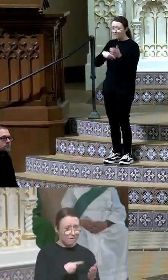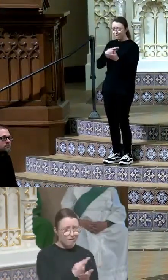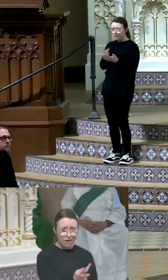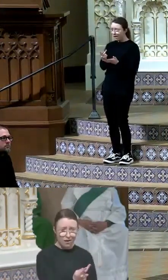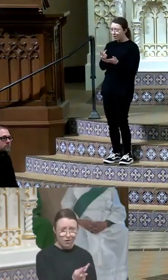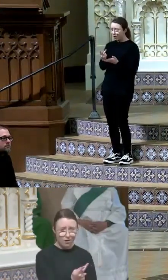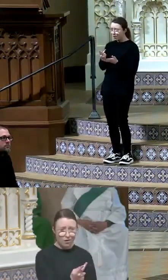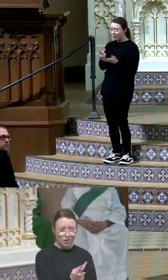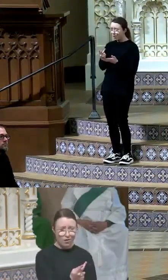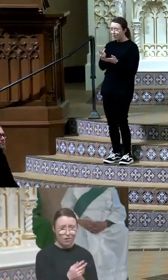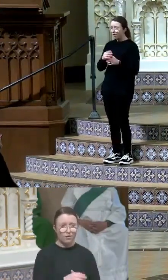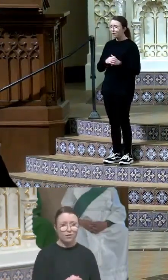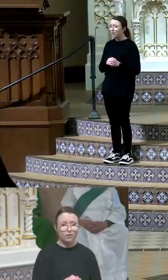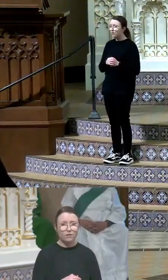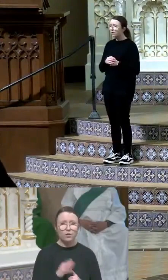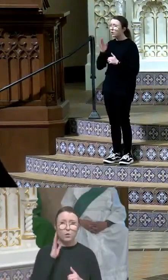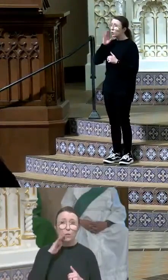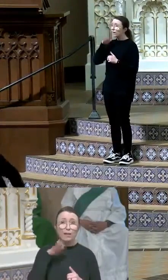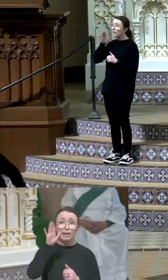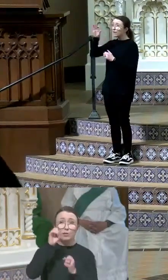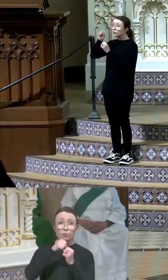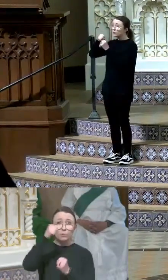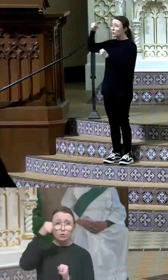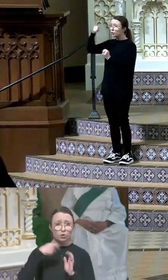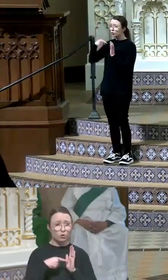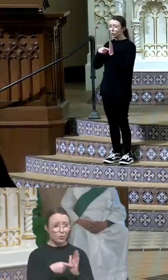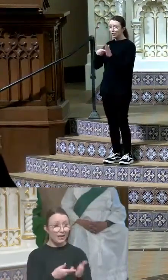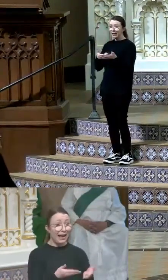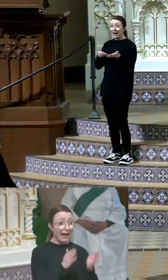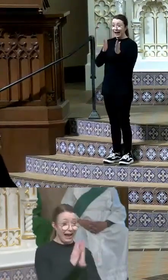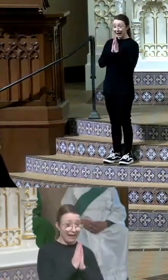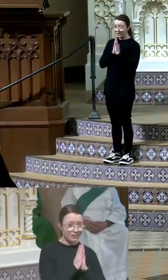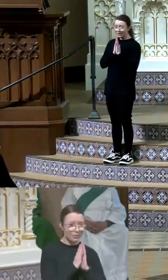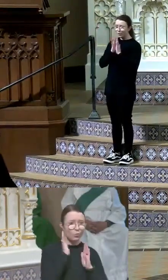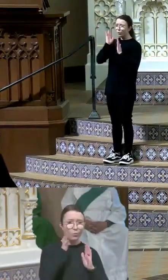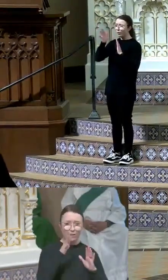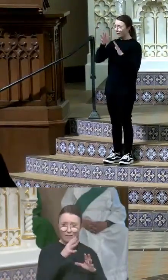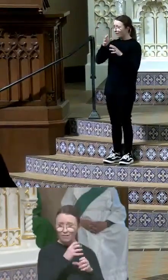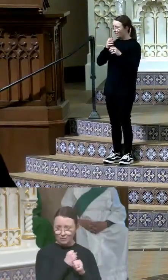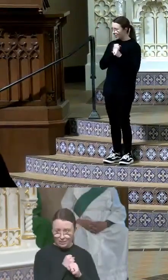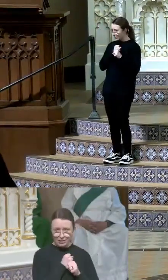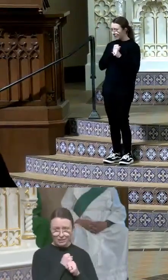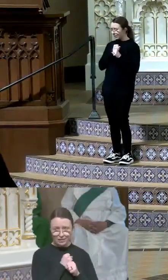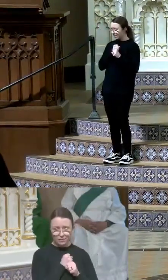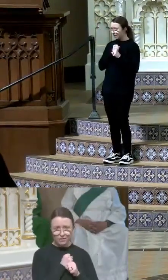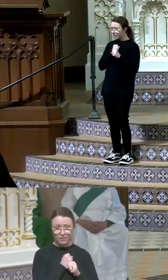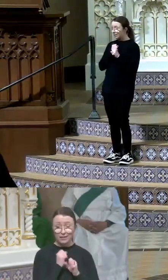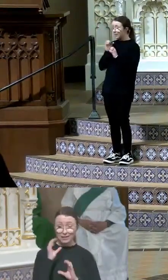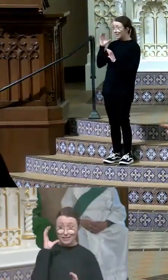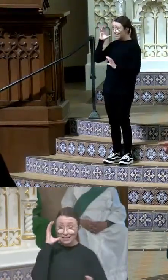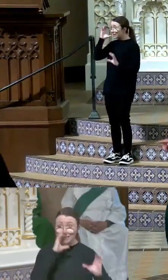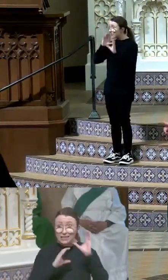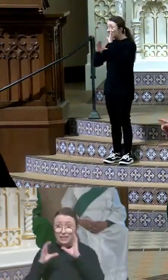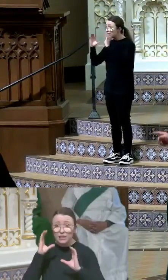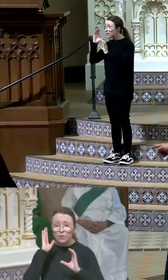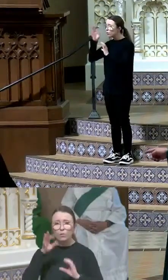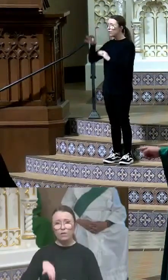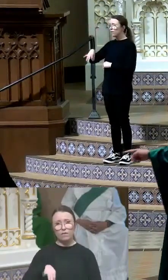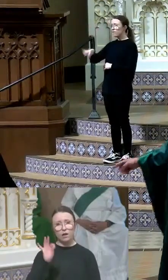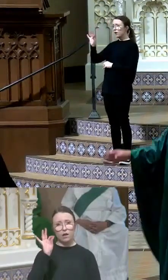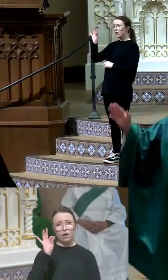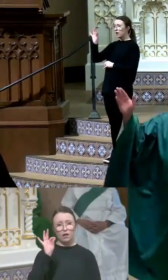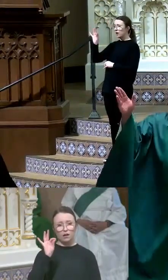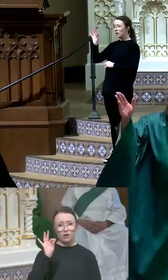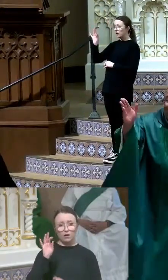Ask, and you shall receive. Seek, and you shall find. Knock, and the door will